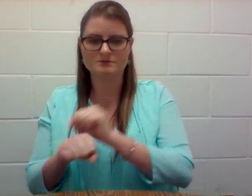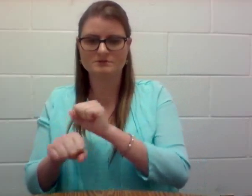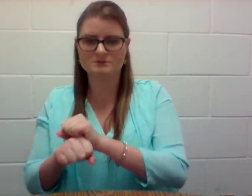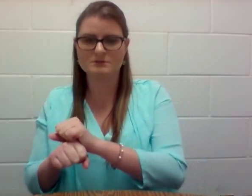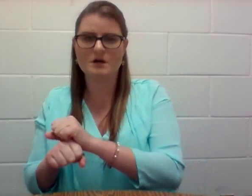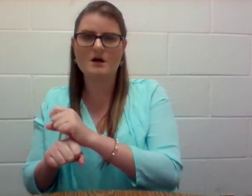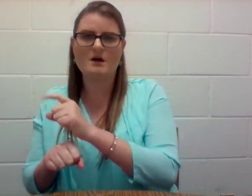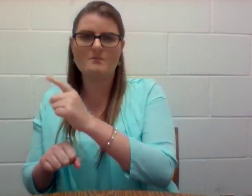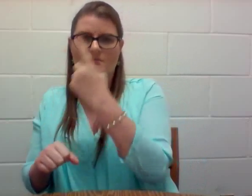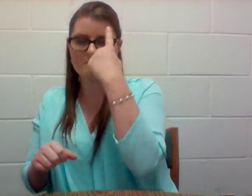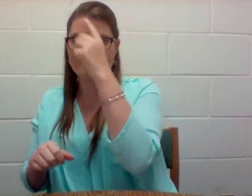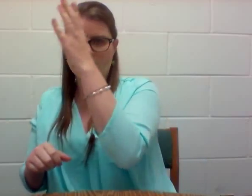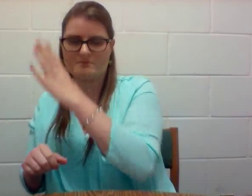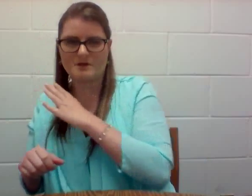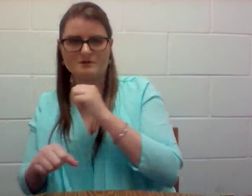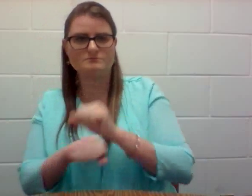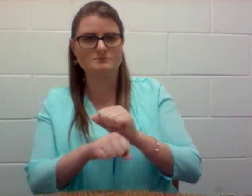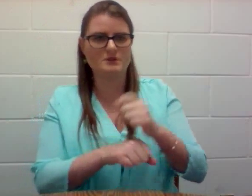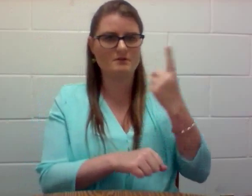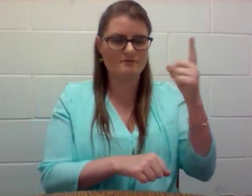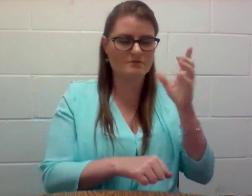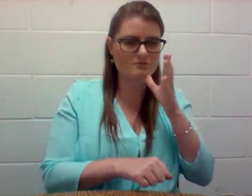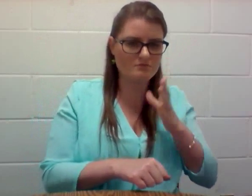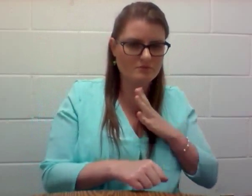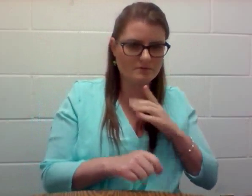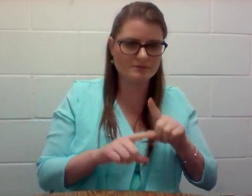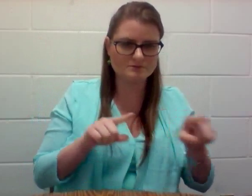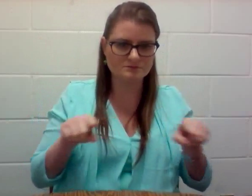hope I can be of help without telling her what she should do.